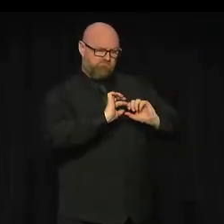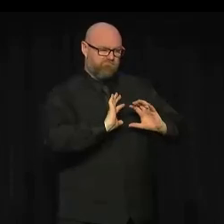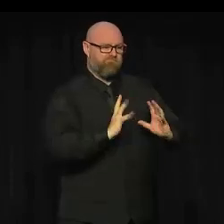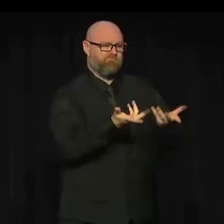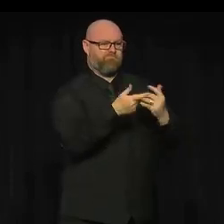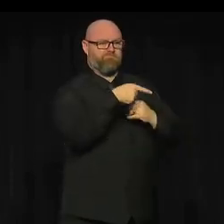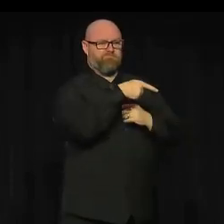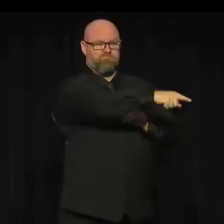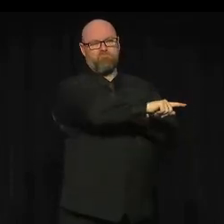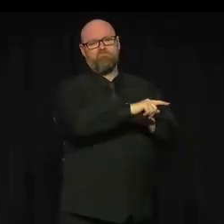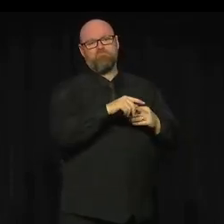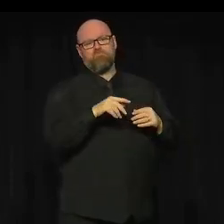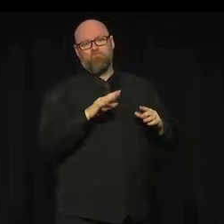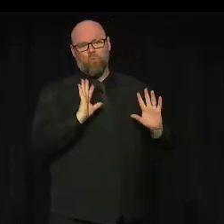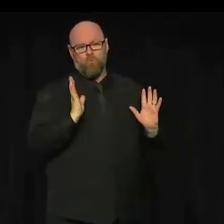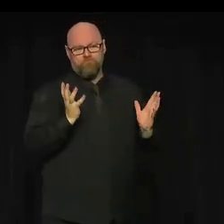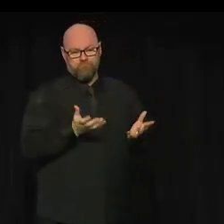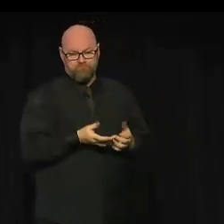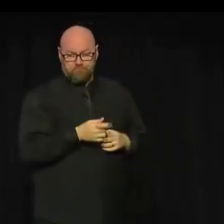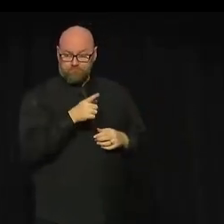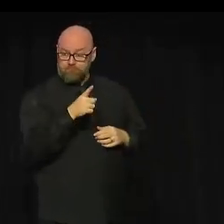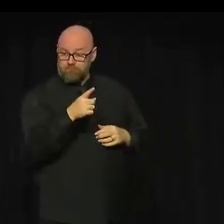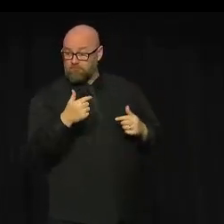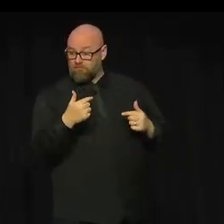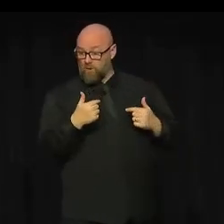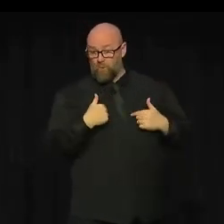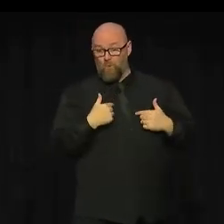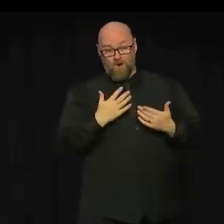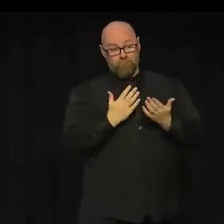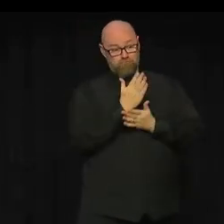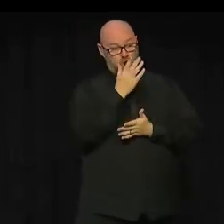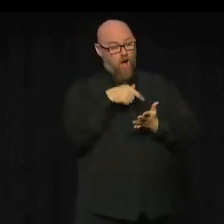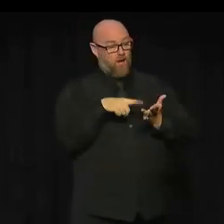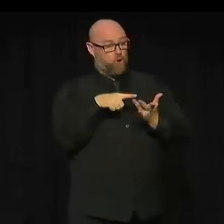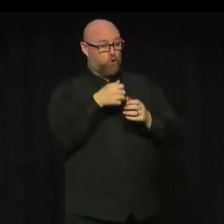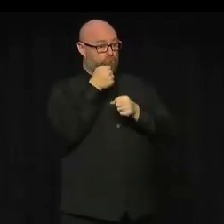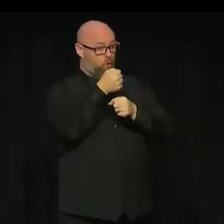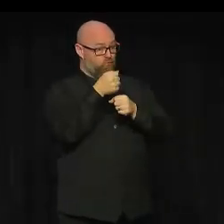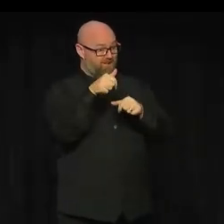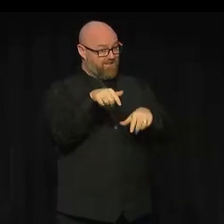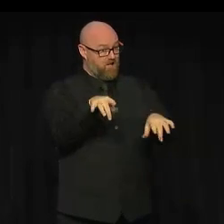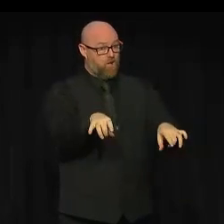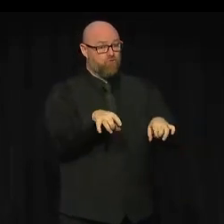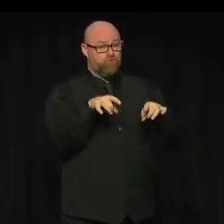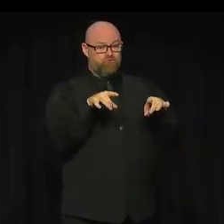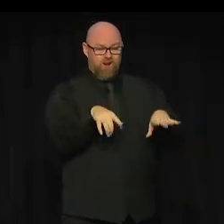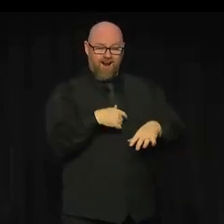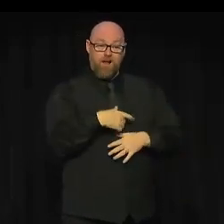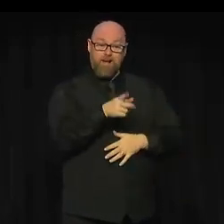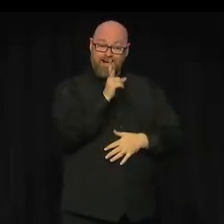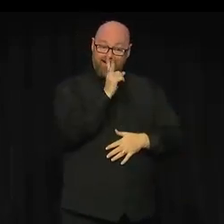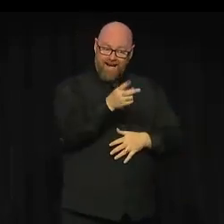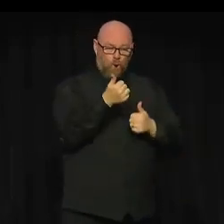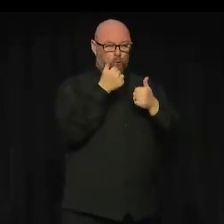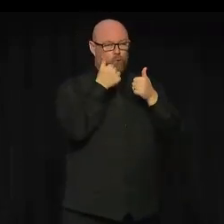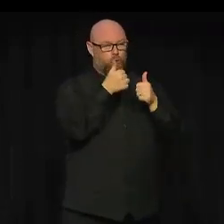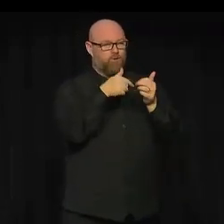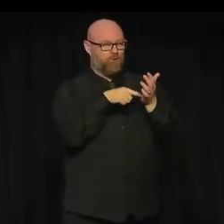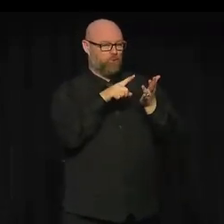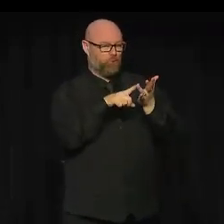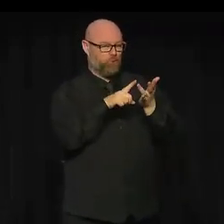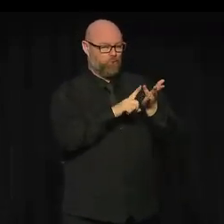And as the right to protest in Australia is under attack, again, this could be a very useful legal tool.